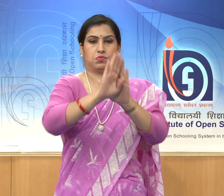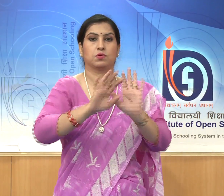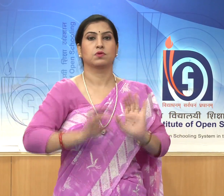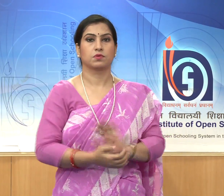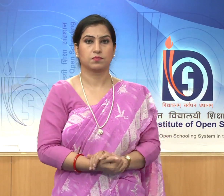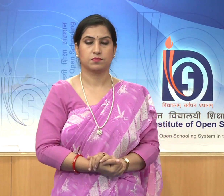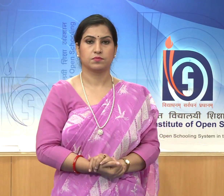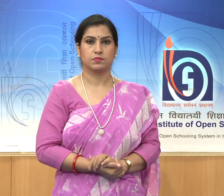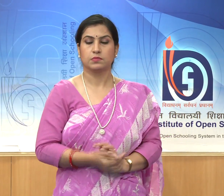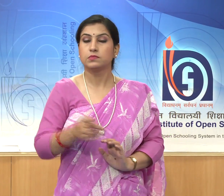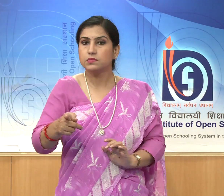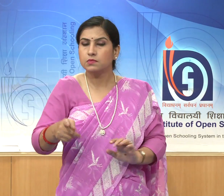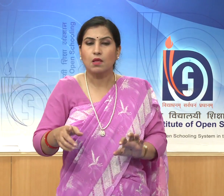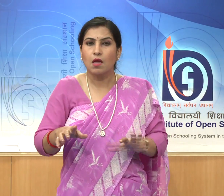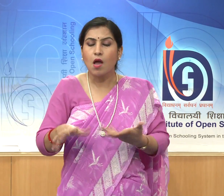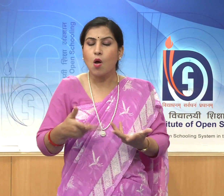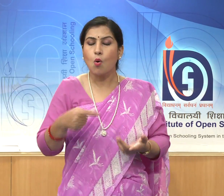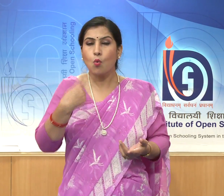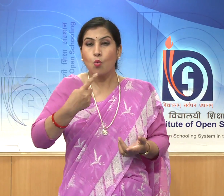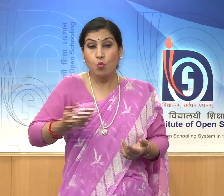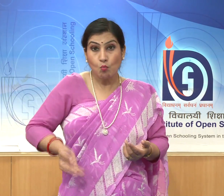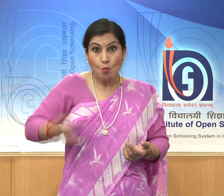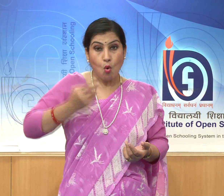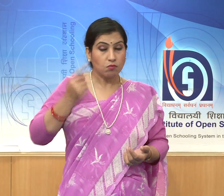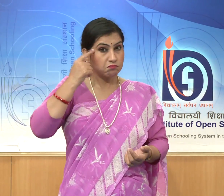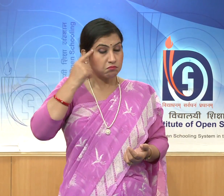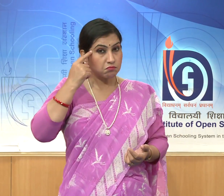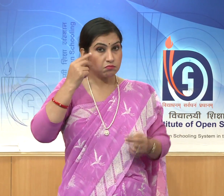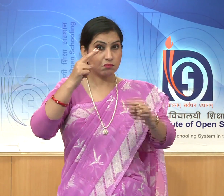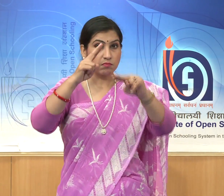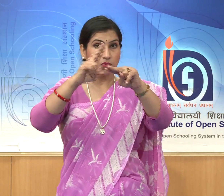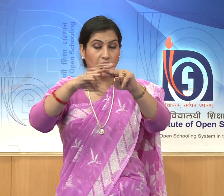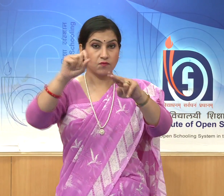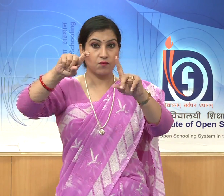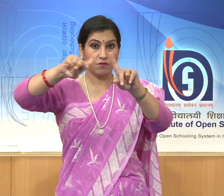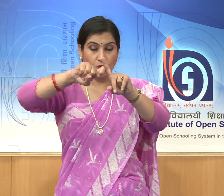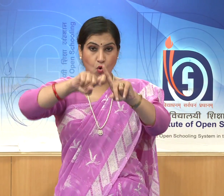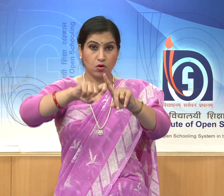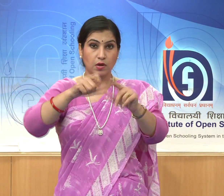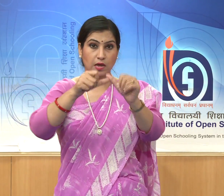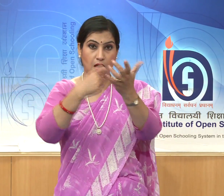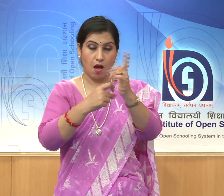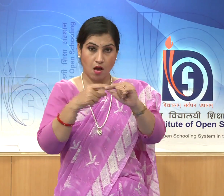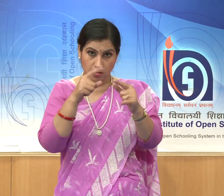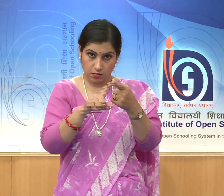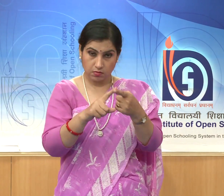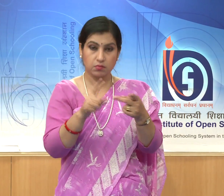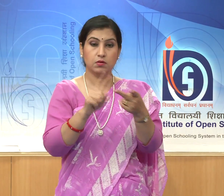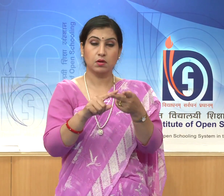under the influence of folk art to